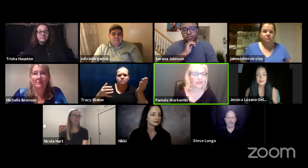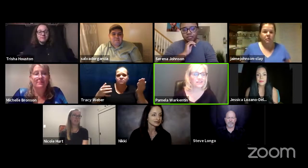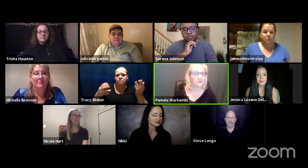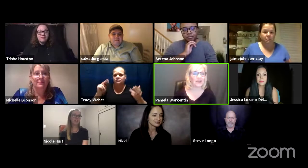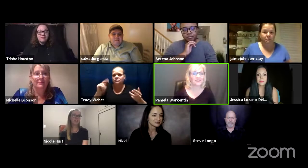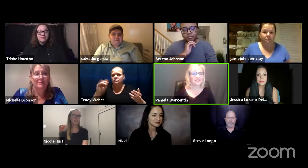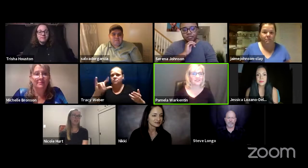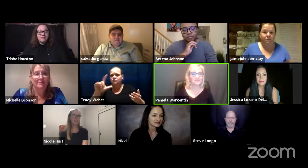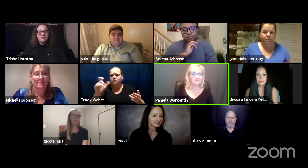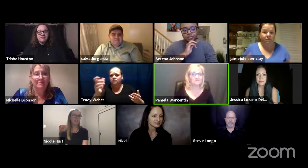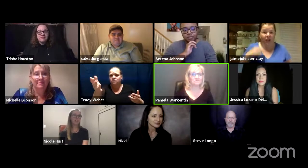to go next?